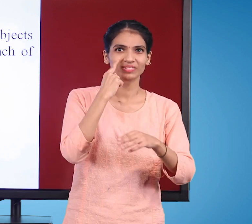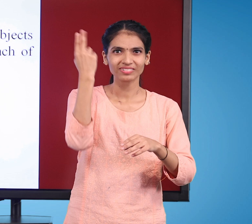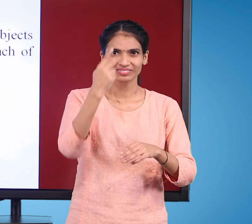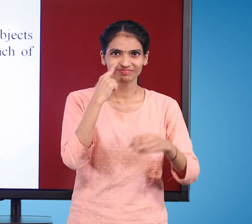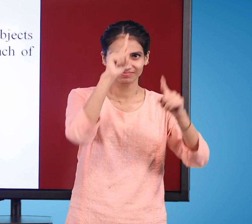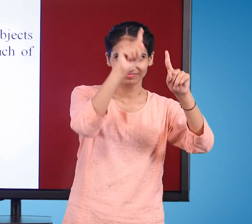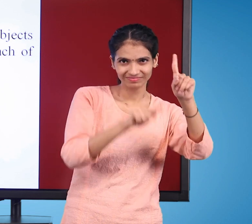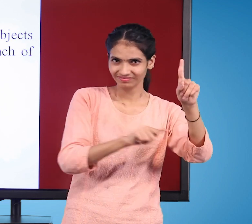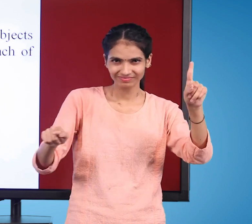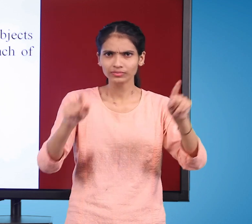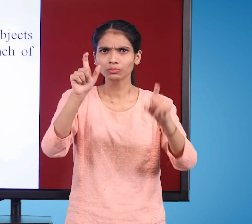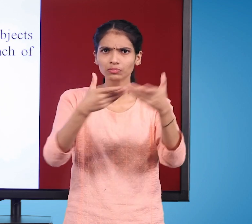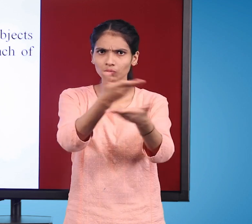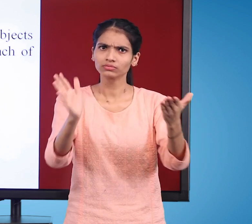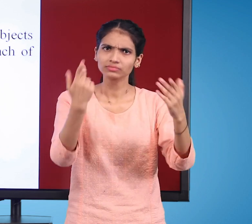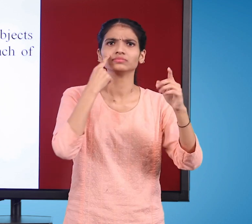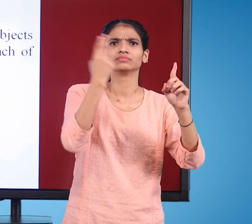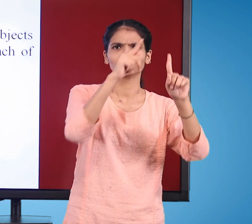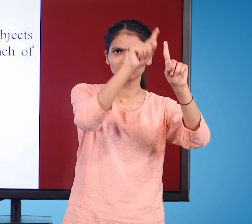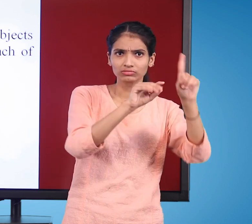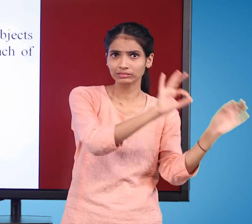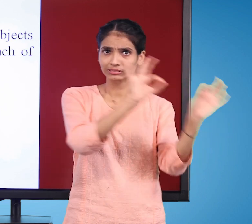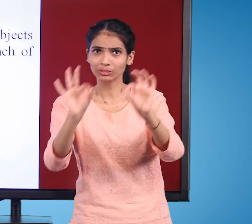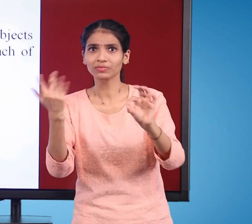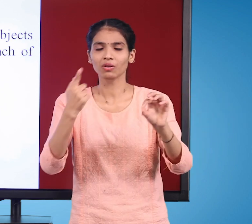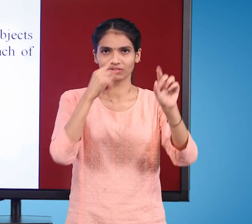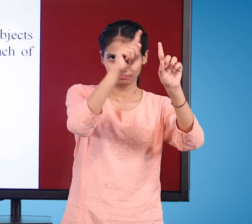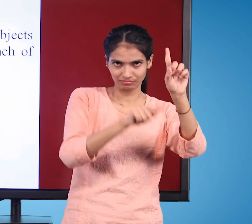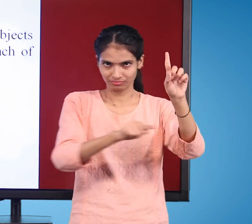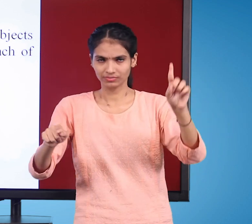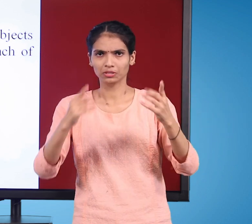State the name of the subjects and marks obtained in each of them.